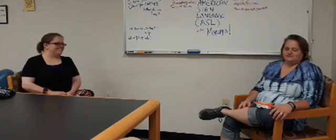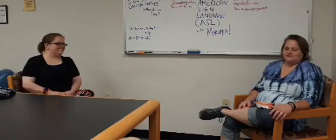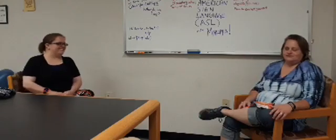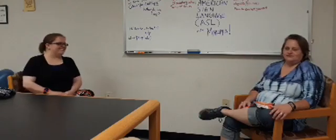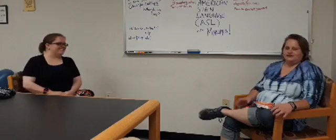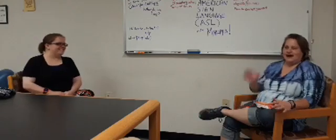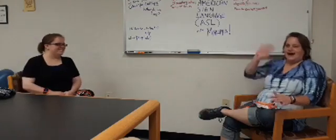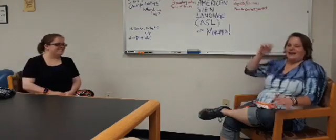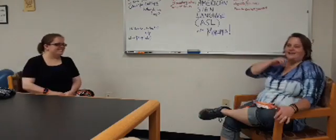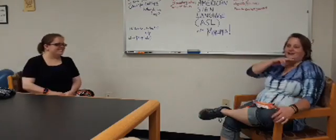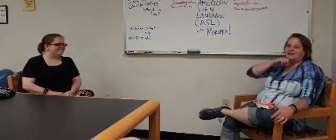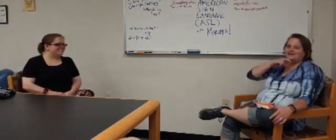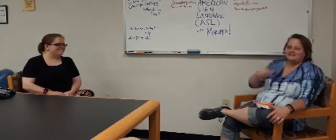Or, hi, Lord.